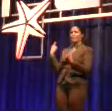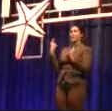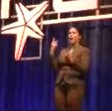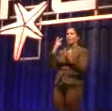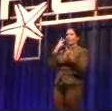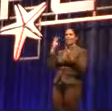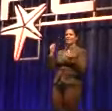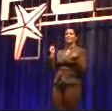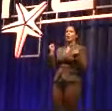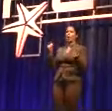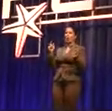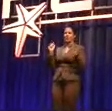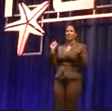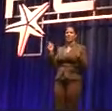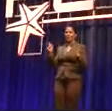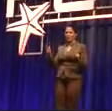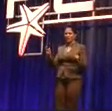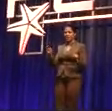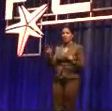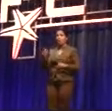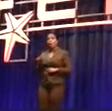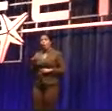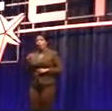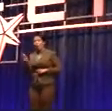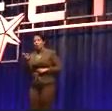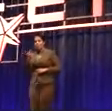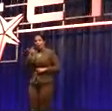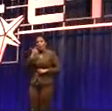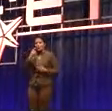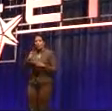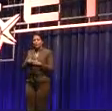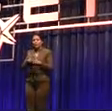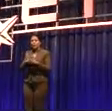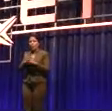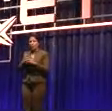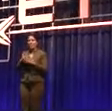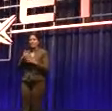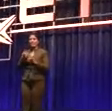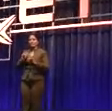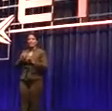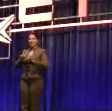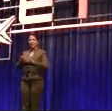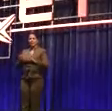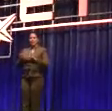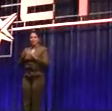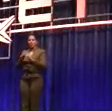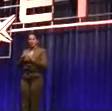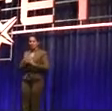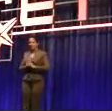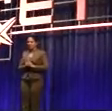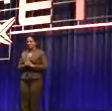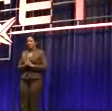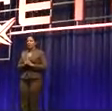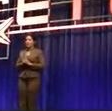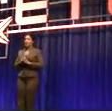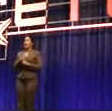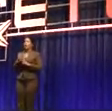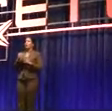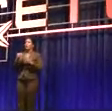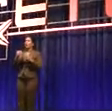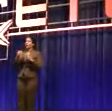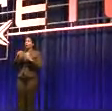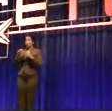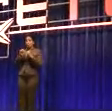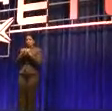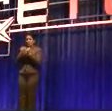those changes. Others are just starting the adventure. Among the very important people